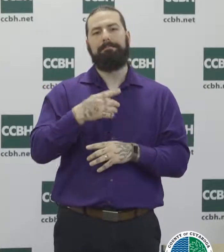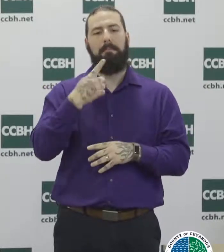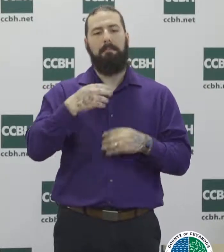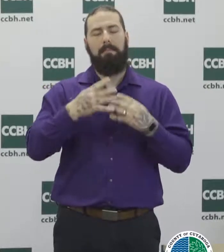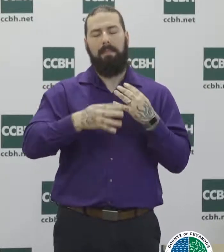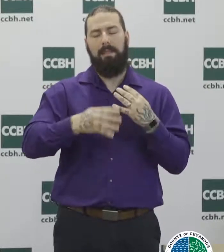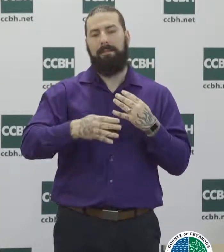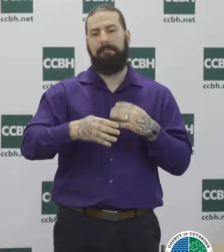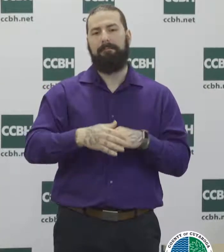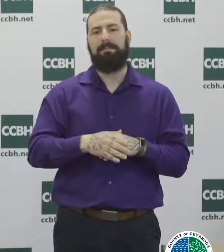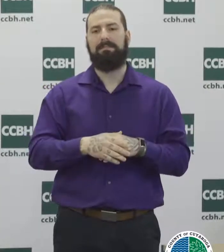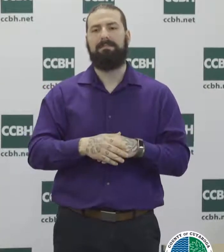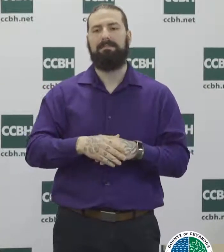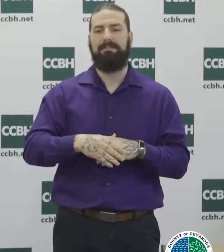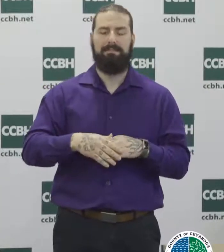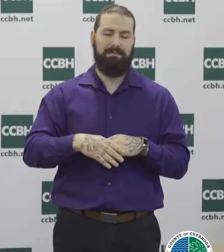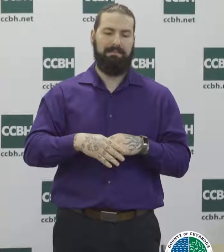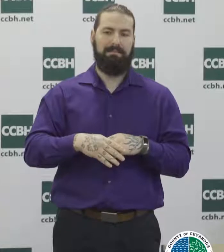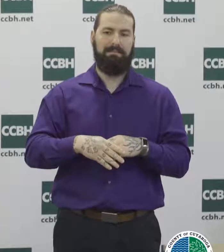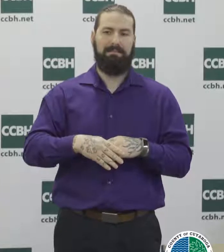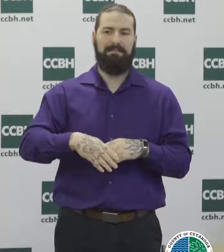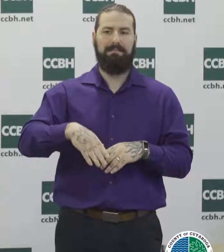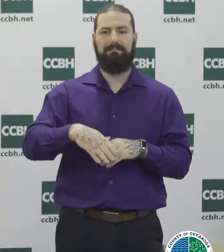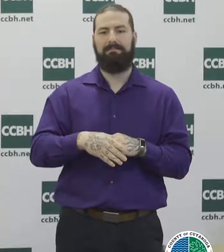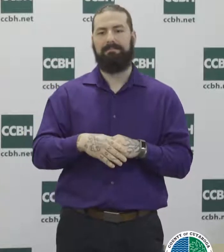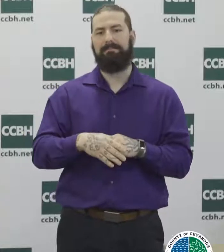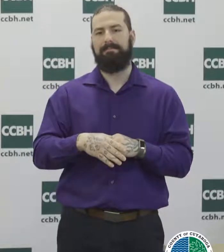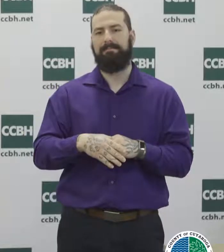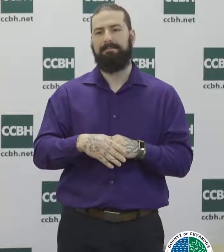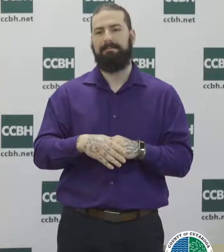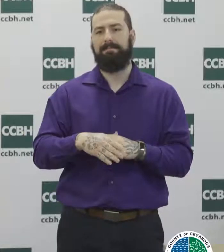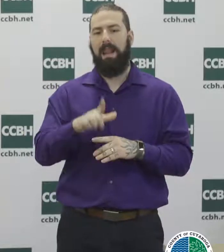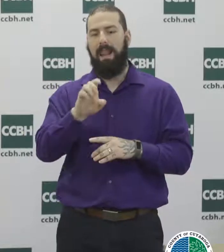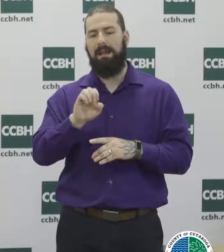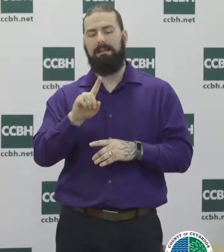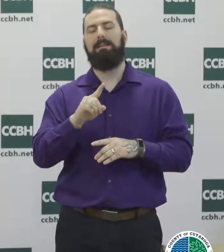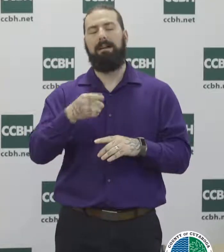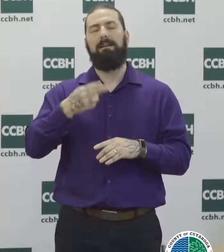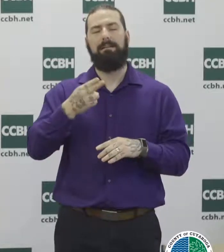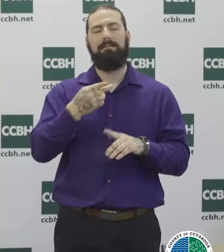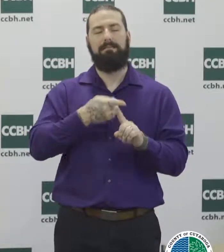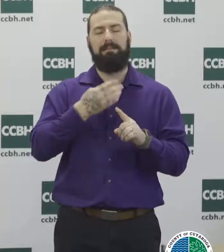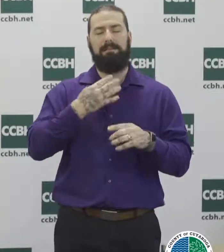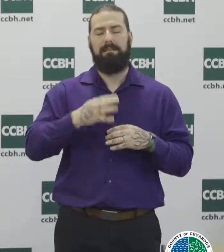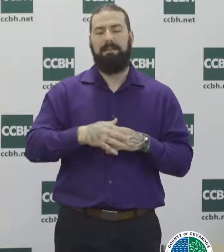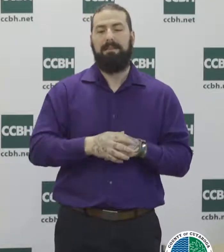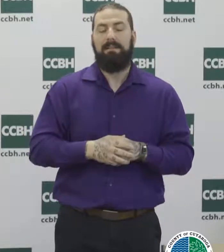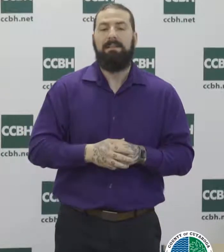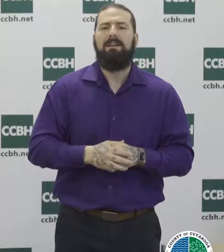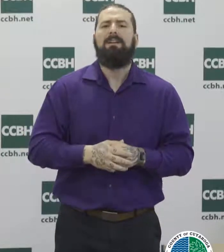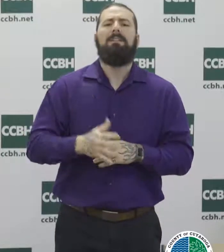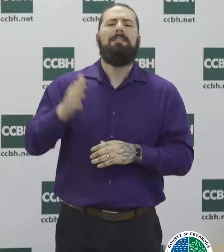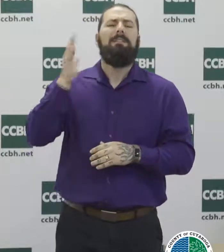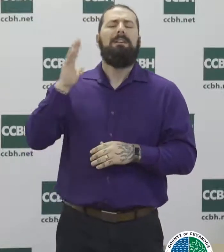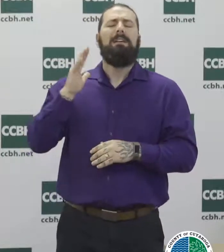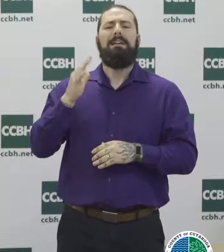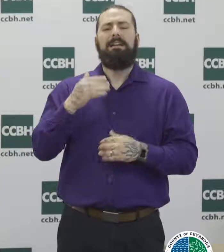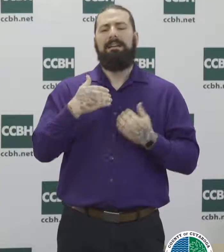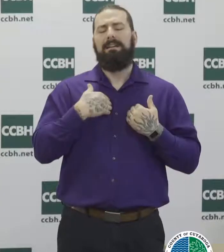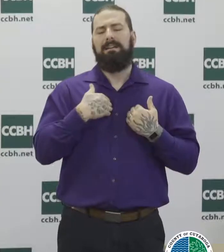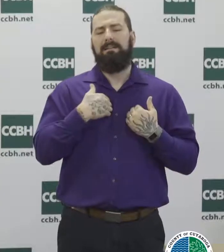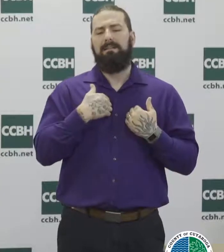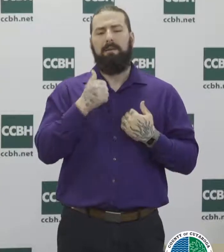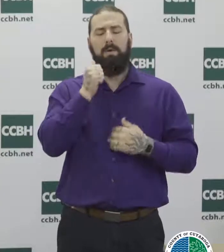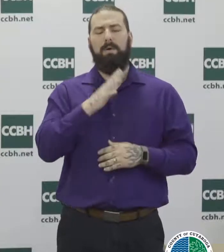made 18 years ago. It was to a grandmother who was caring for her 4